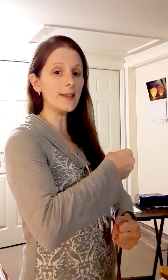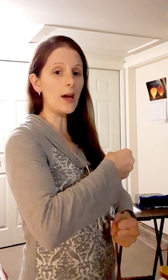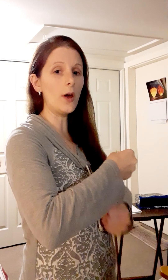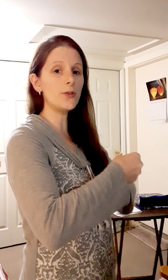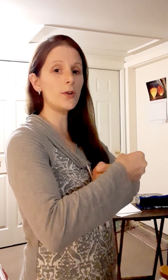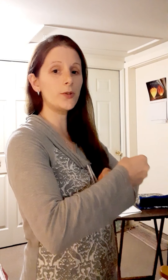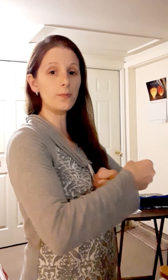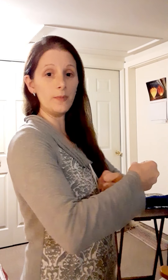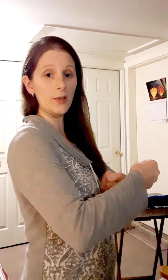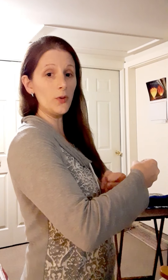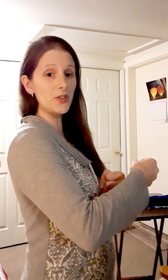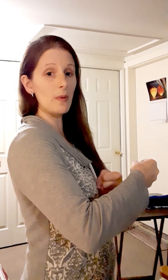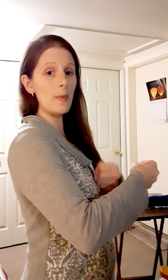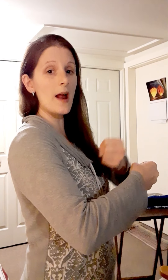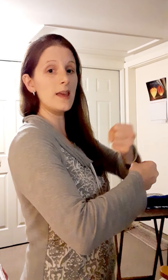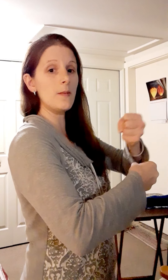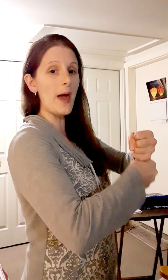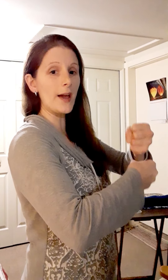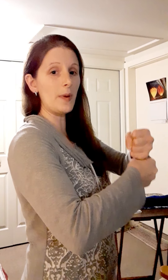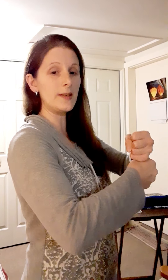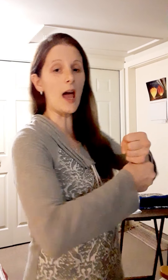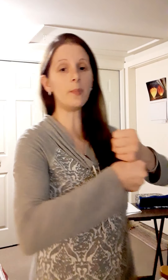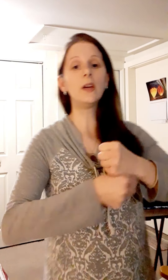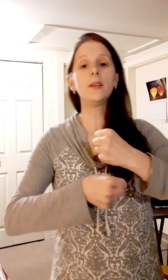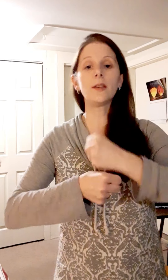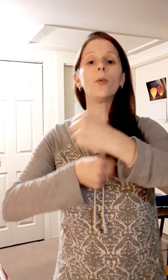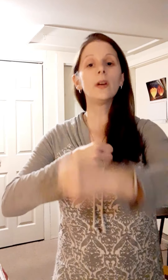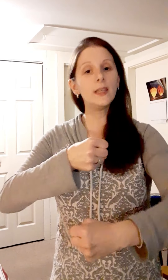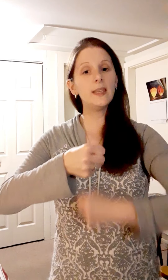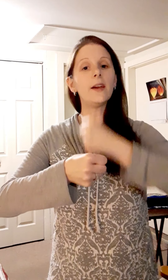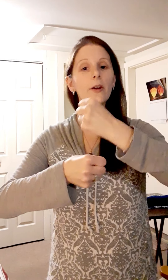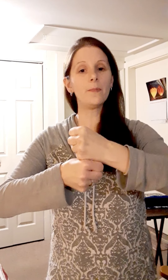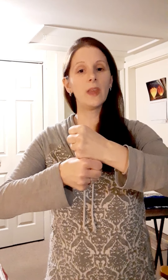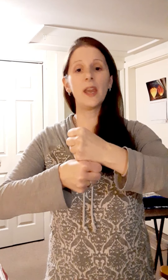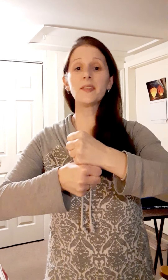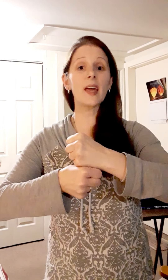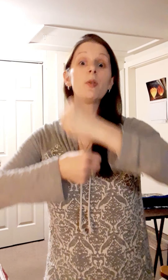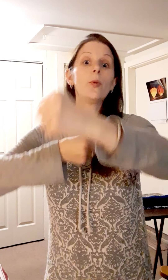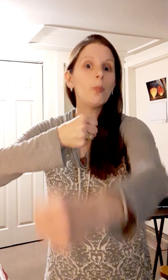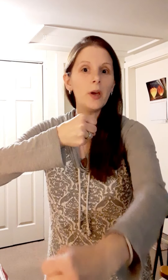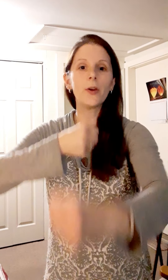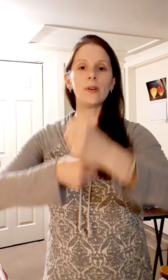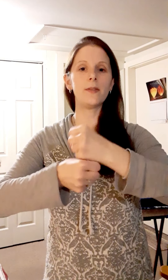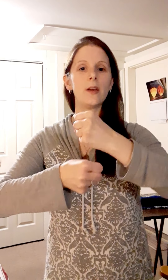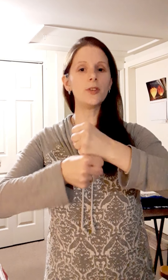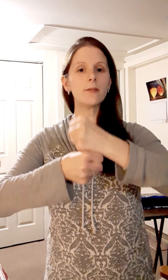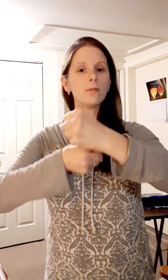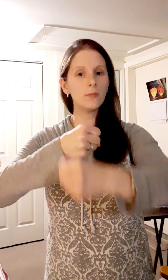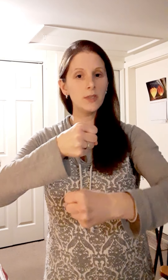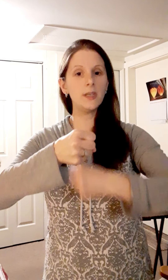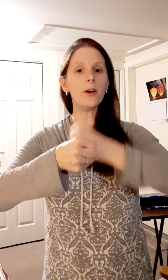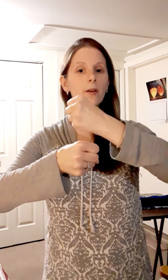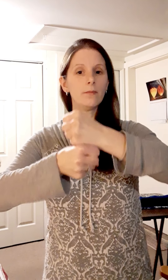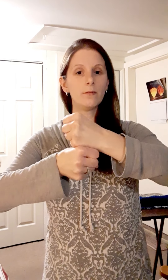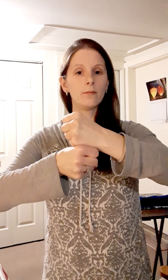down under, closest to my body, back up on top. So year. It doesn't got to be real big or anything, just year.